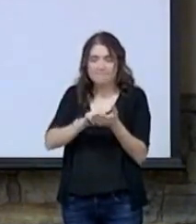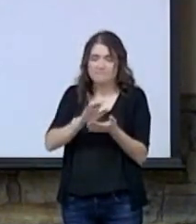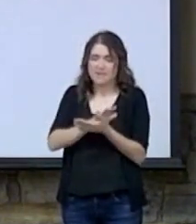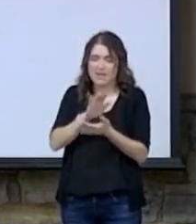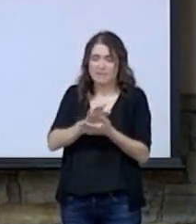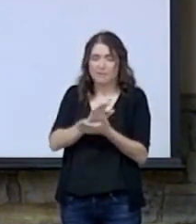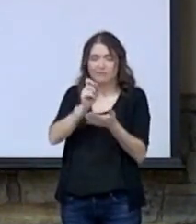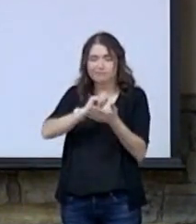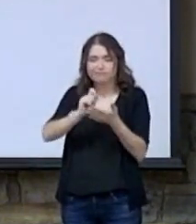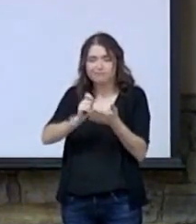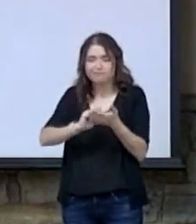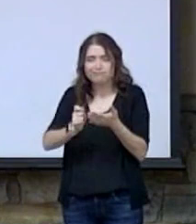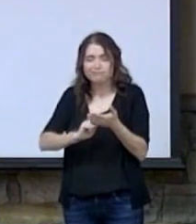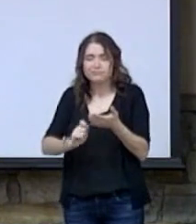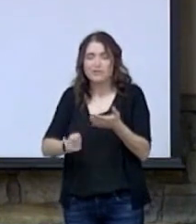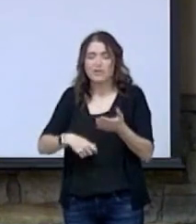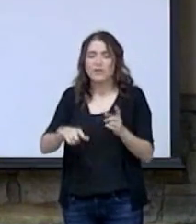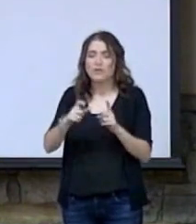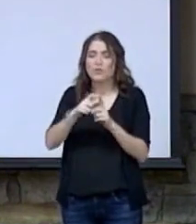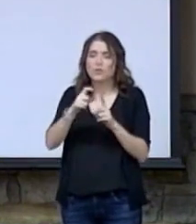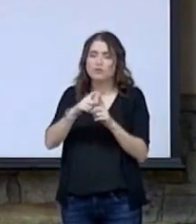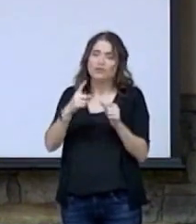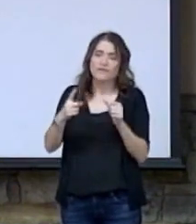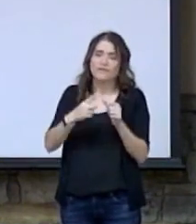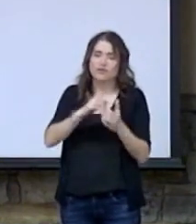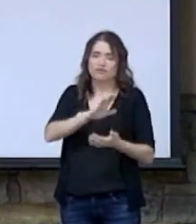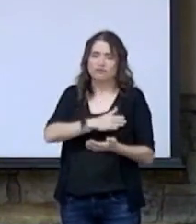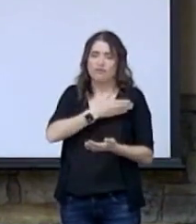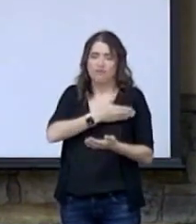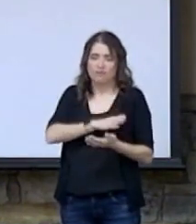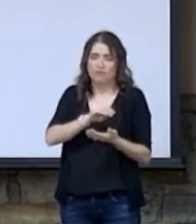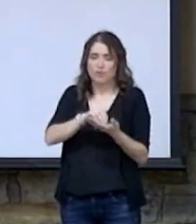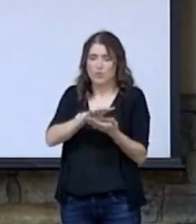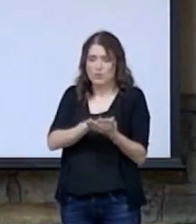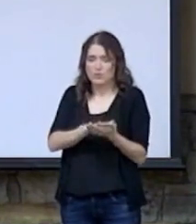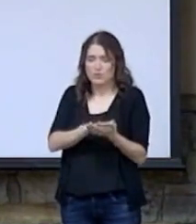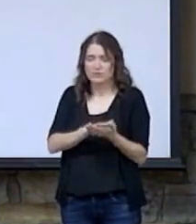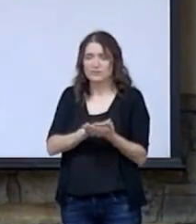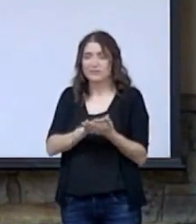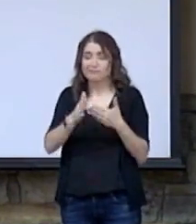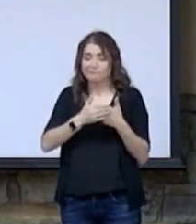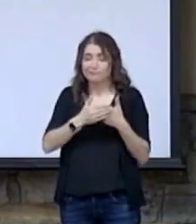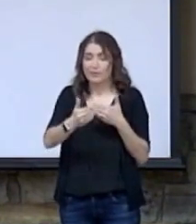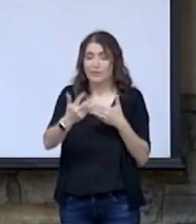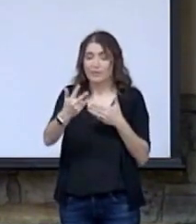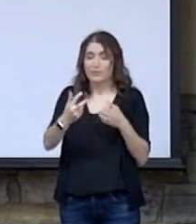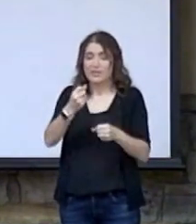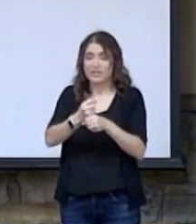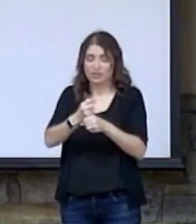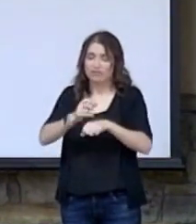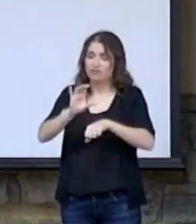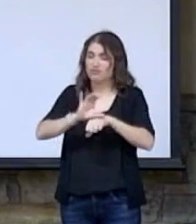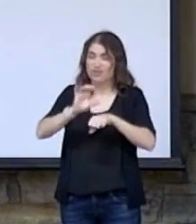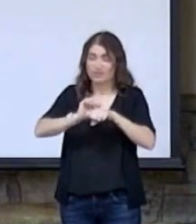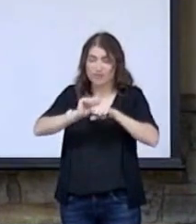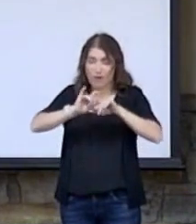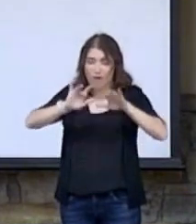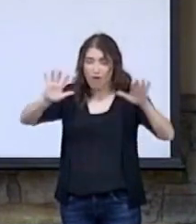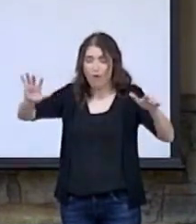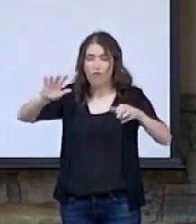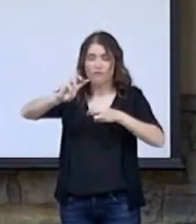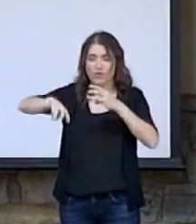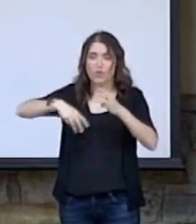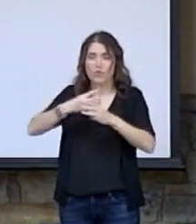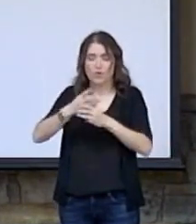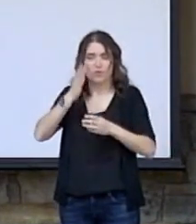would pen the words to the first song that he ever wrote. Within 3 years, churches all over the world would be singing